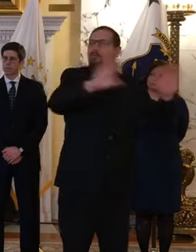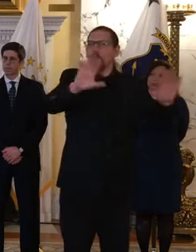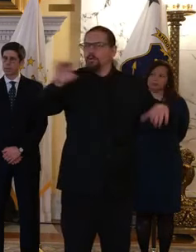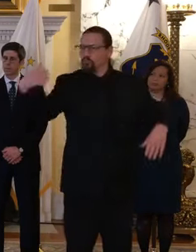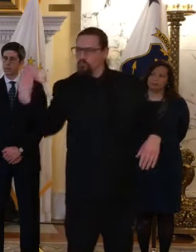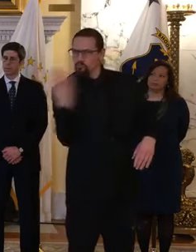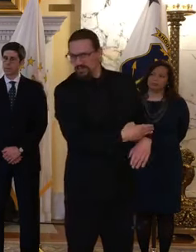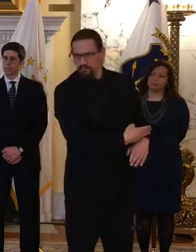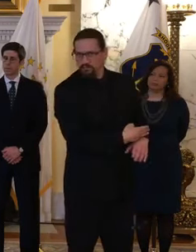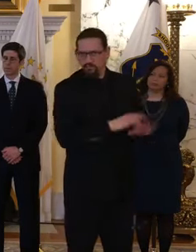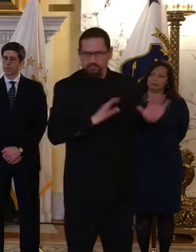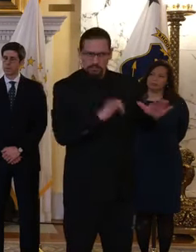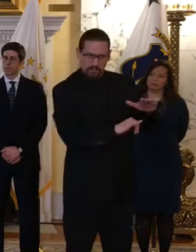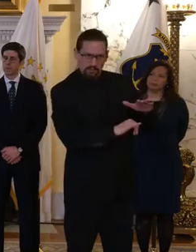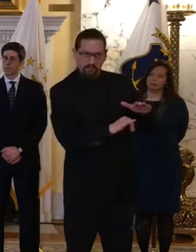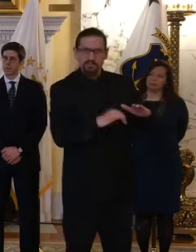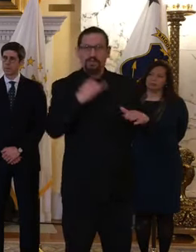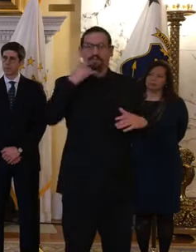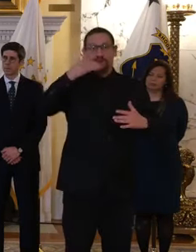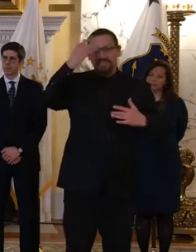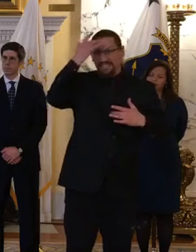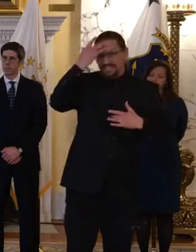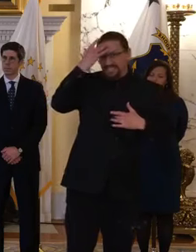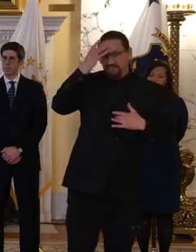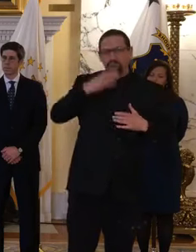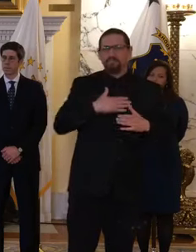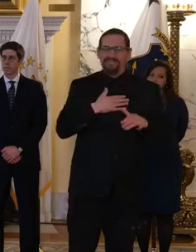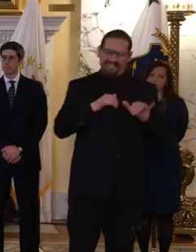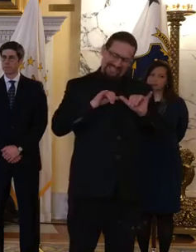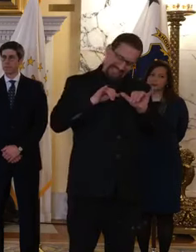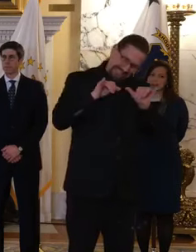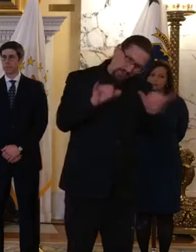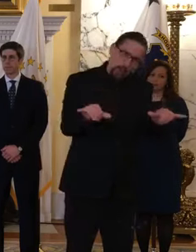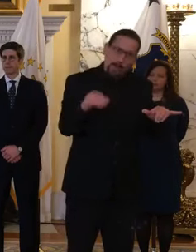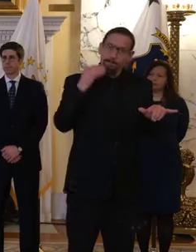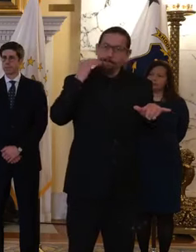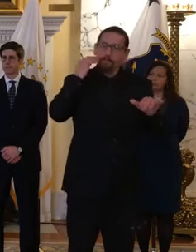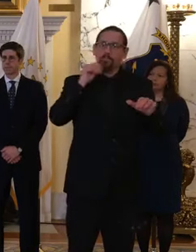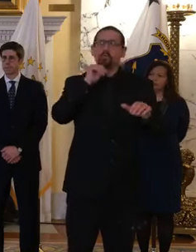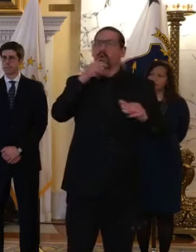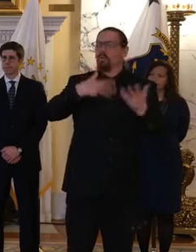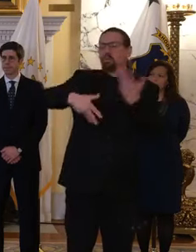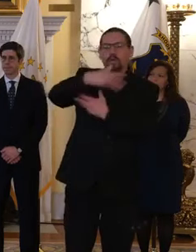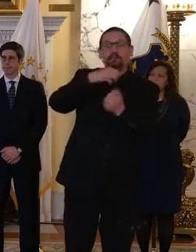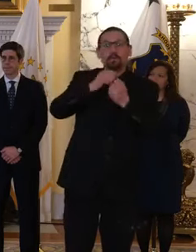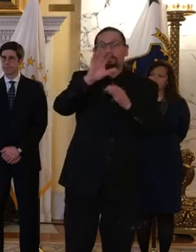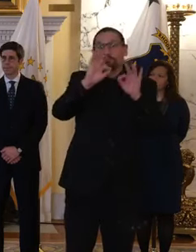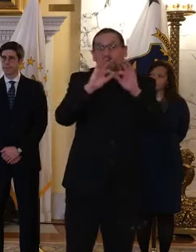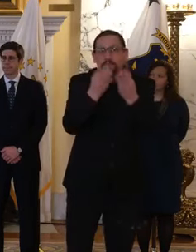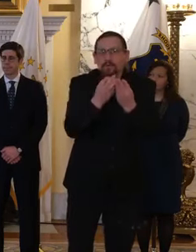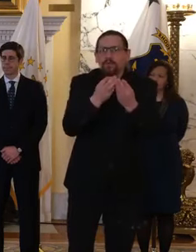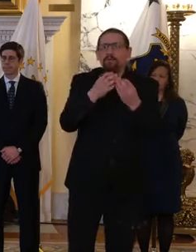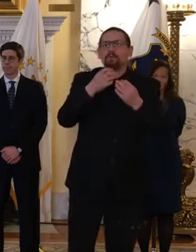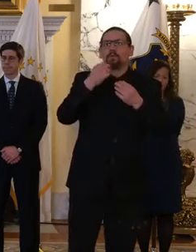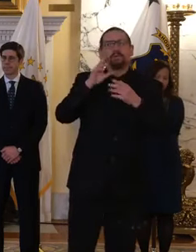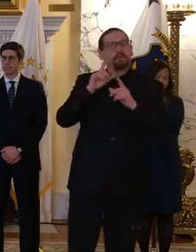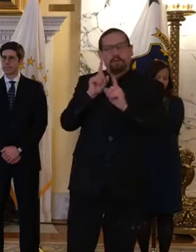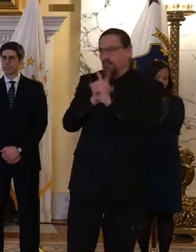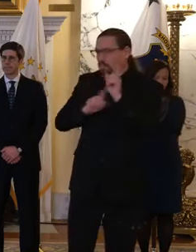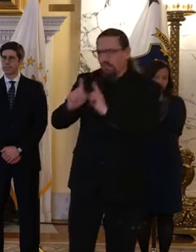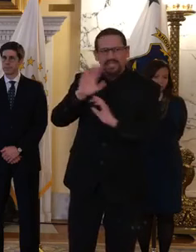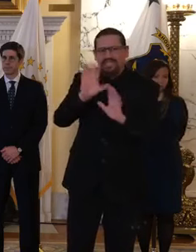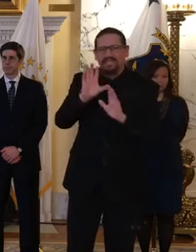distance from them within your home and use separate living spaces, such as a separate bathroom if that exists.